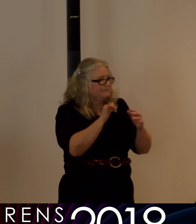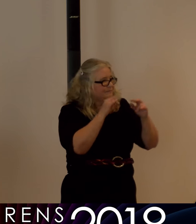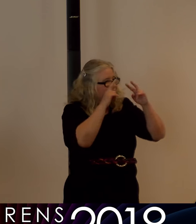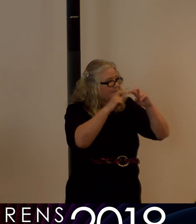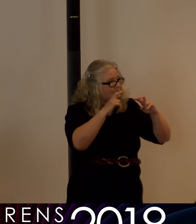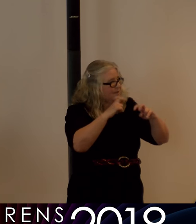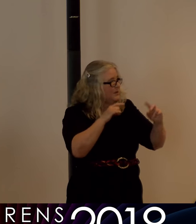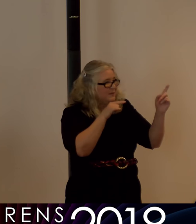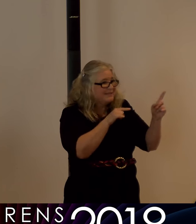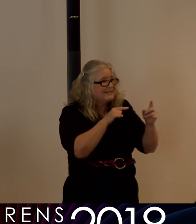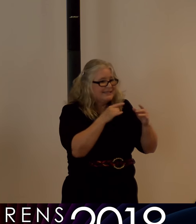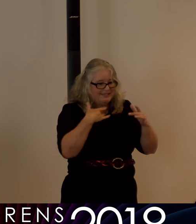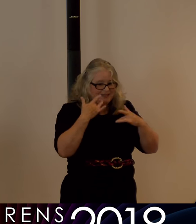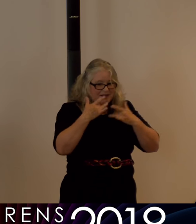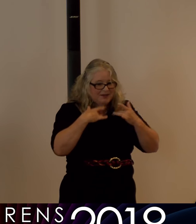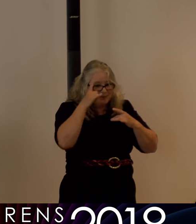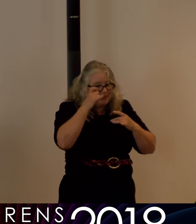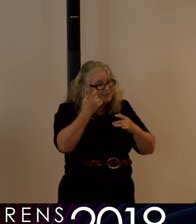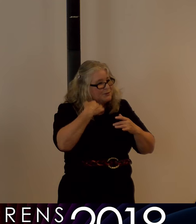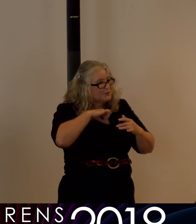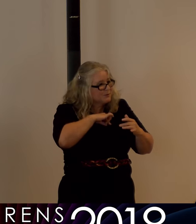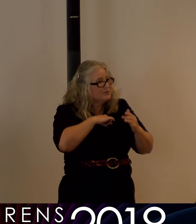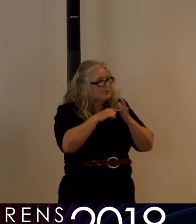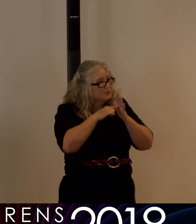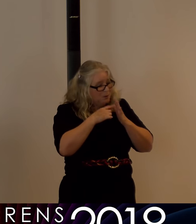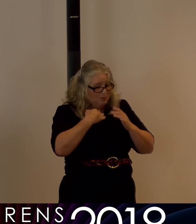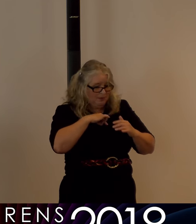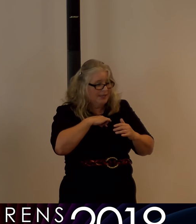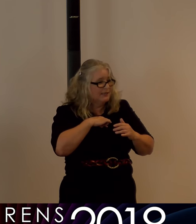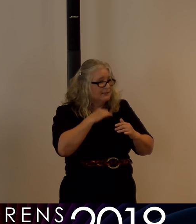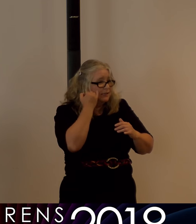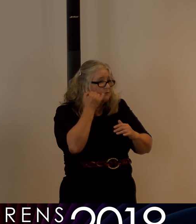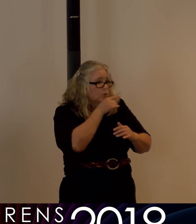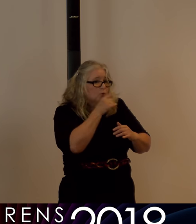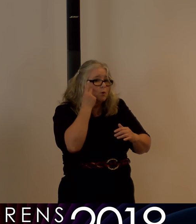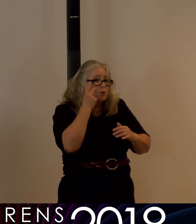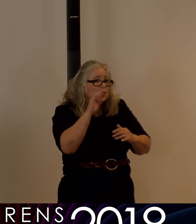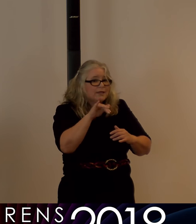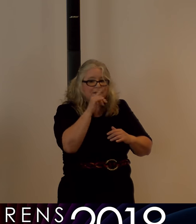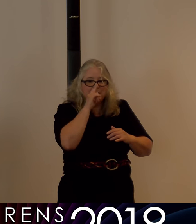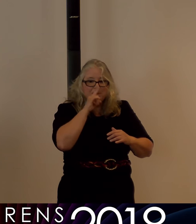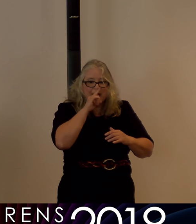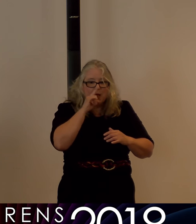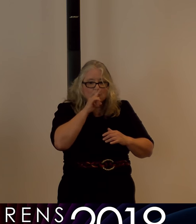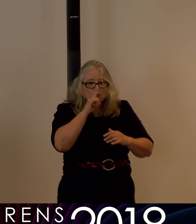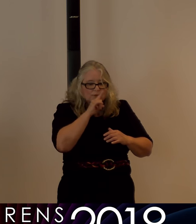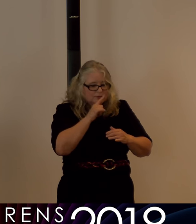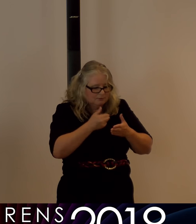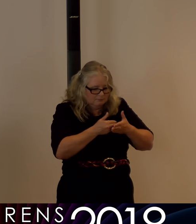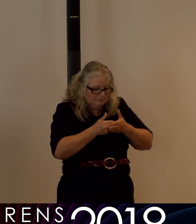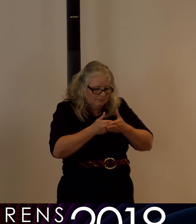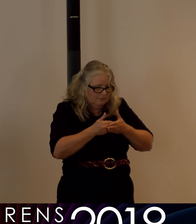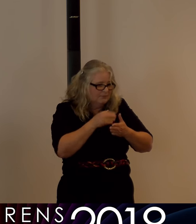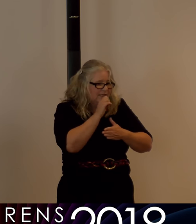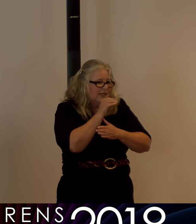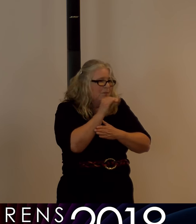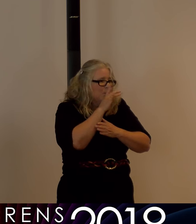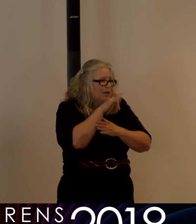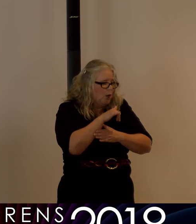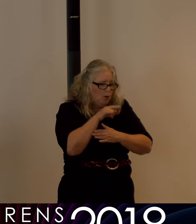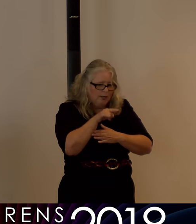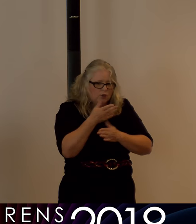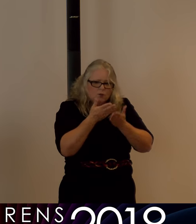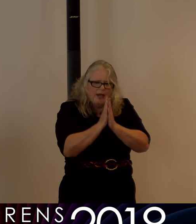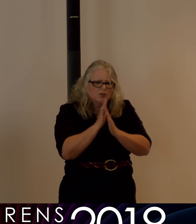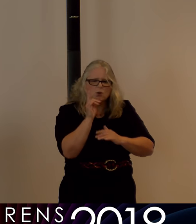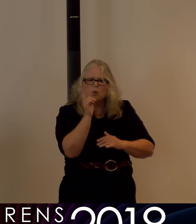was exciting because it showed us that if you look at a mouse embryo and you ask, where is CHD7 expressed? It's expressed